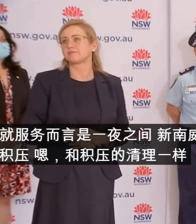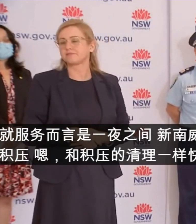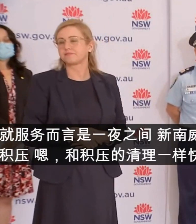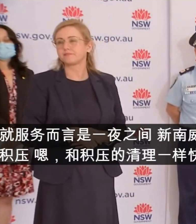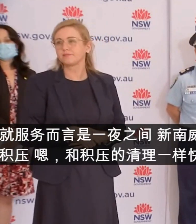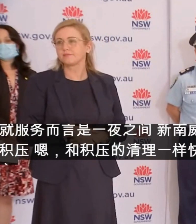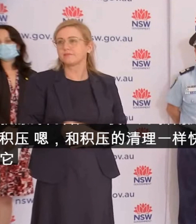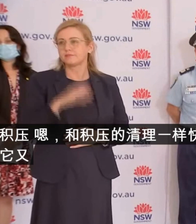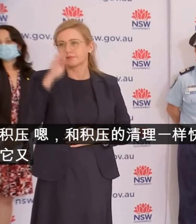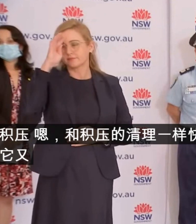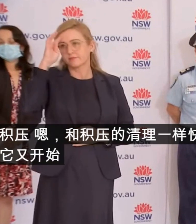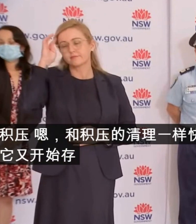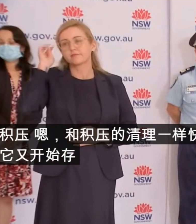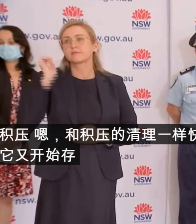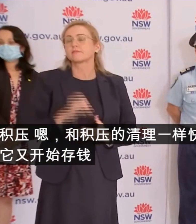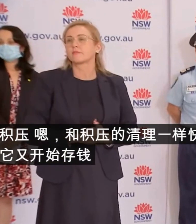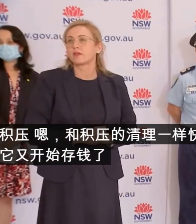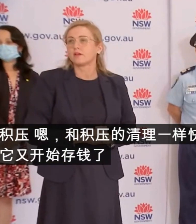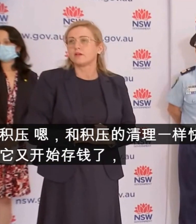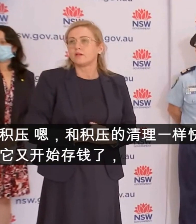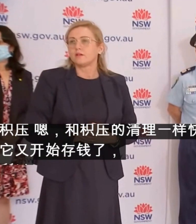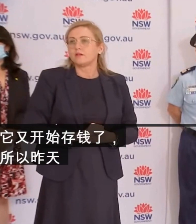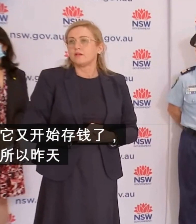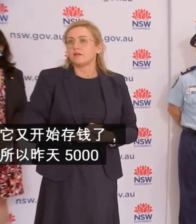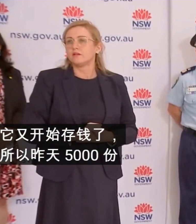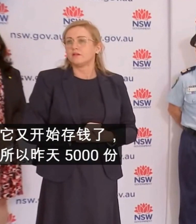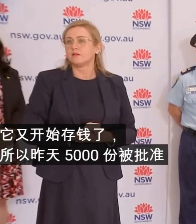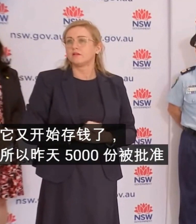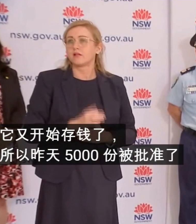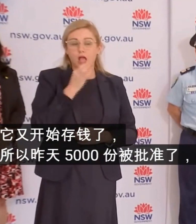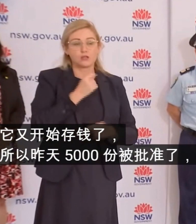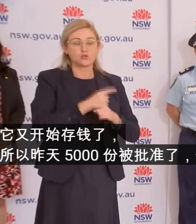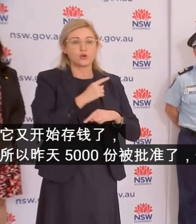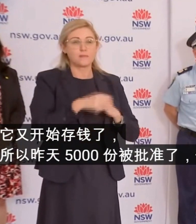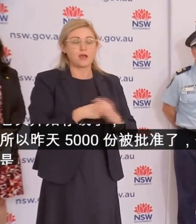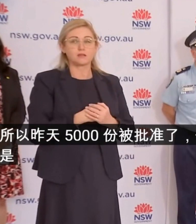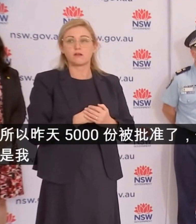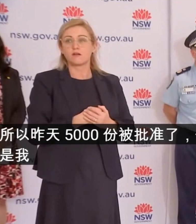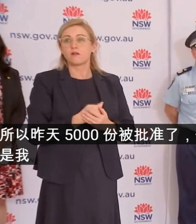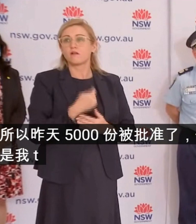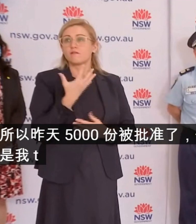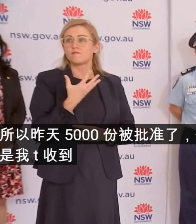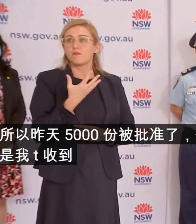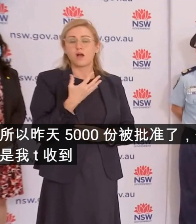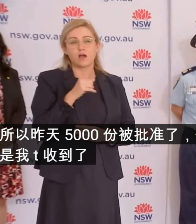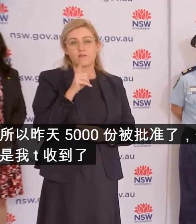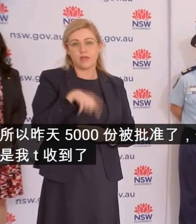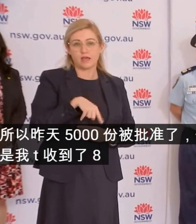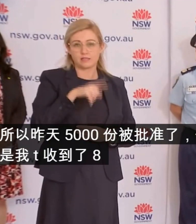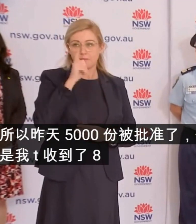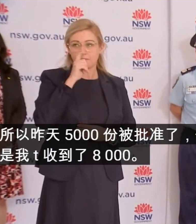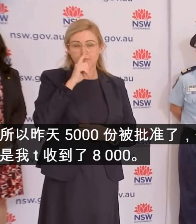as fast as the backlog's being cleared, it's banking up again. So yesterday 5,000 were approved, but it was received